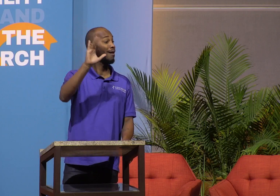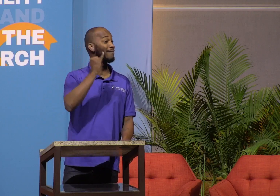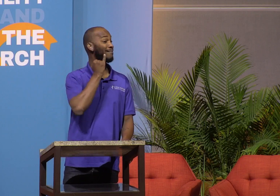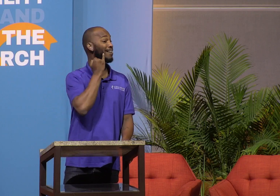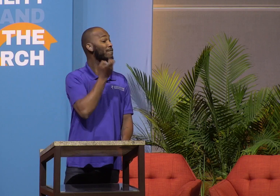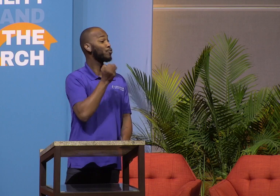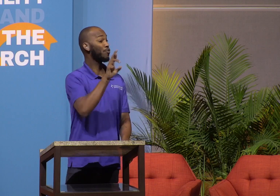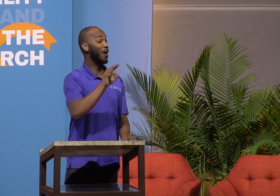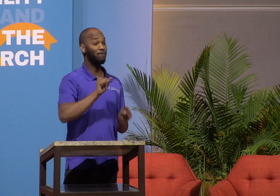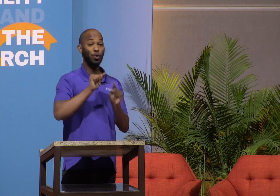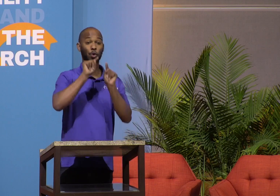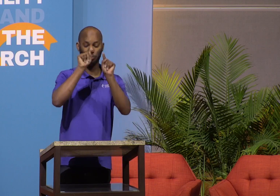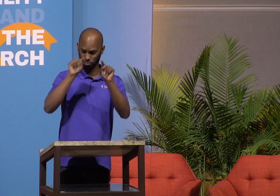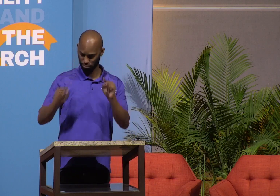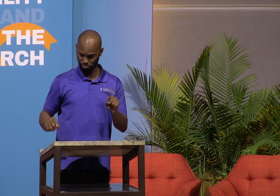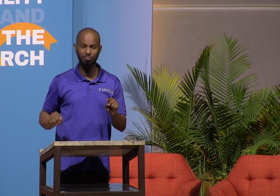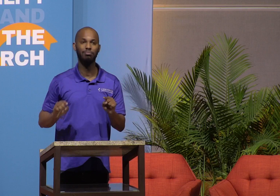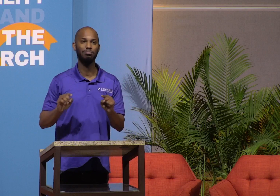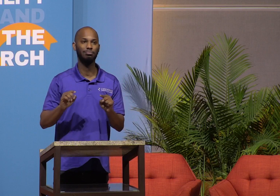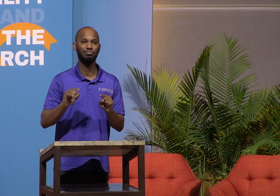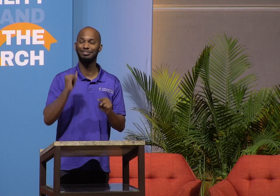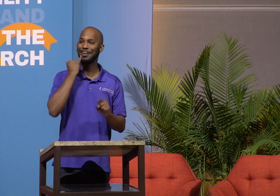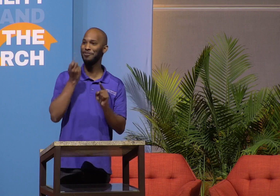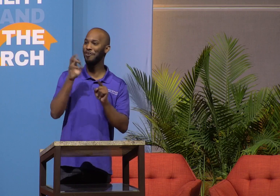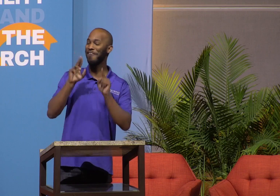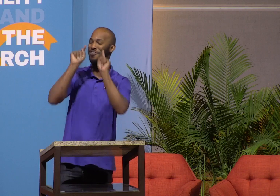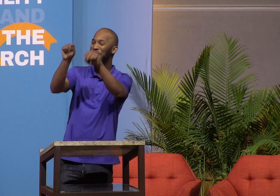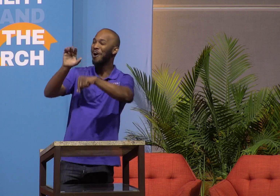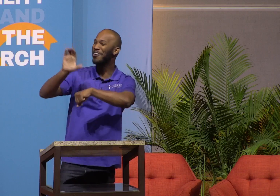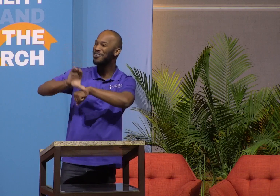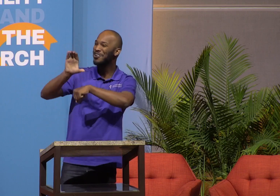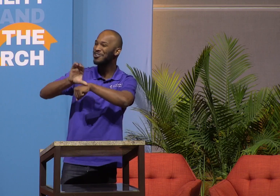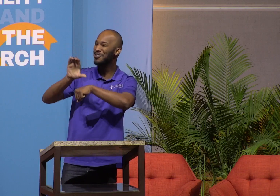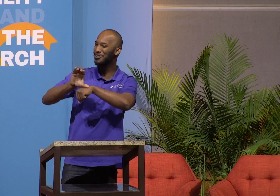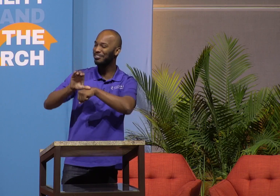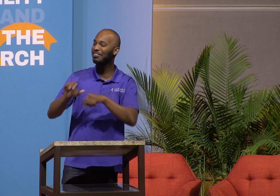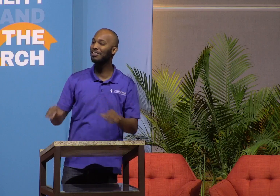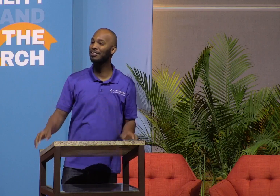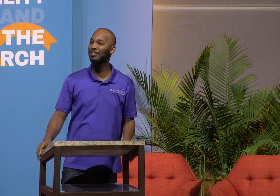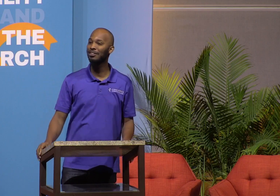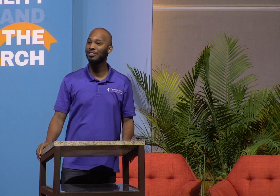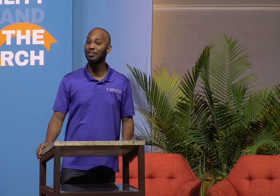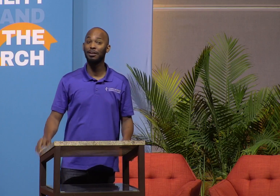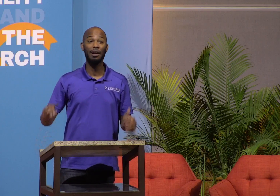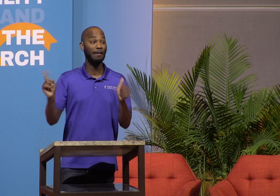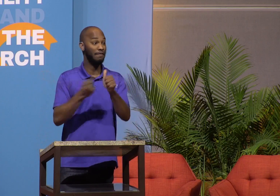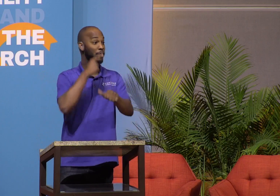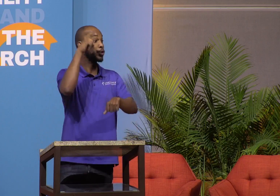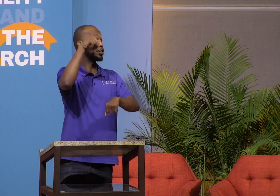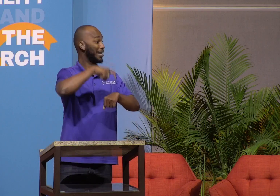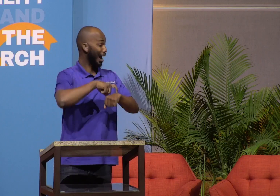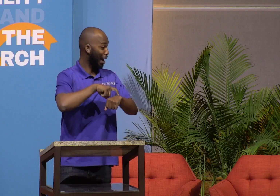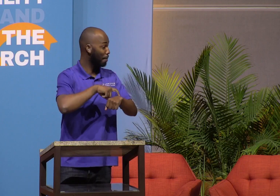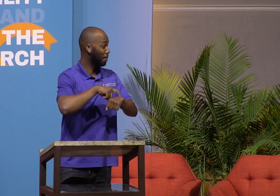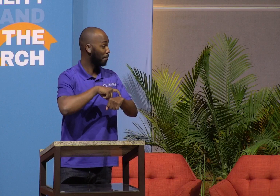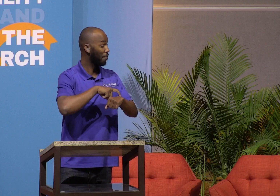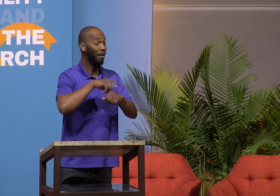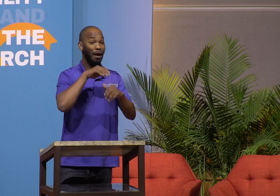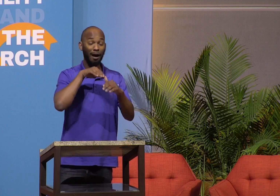all of you. I would like you to raise your hand if you've ever actually attended a church for like